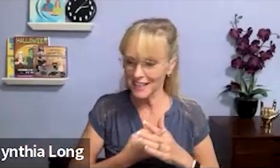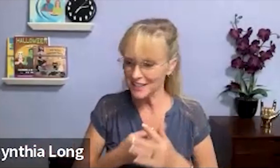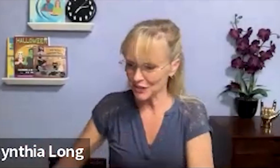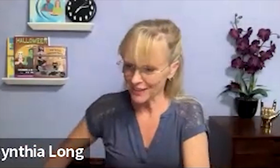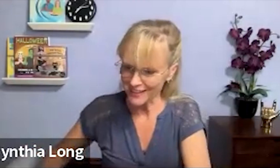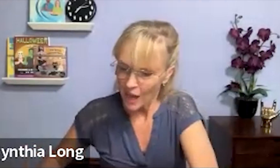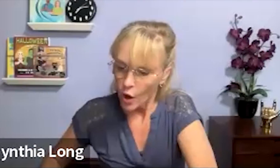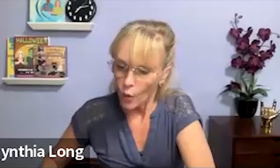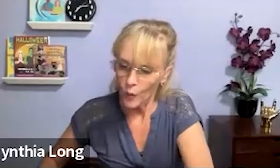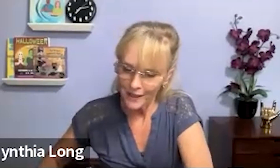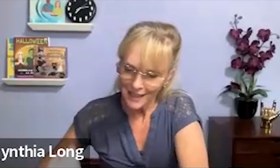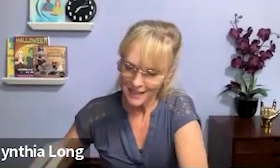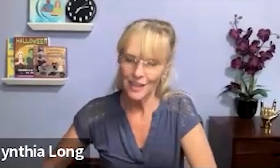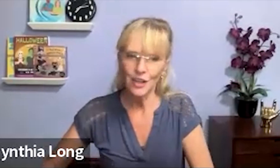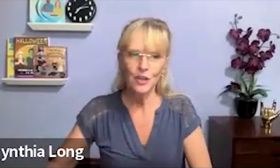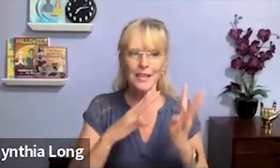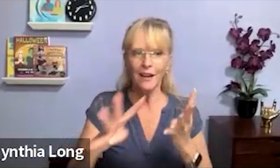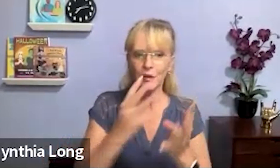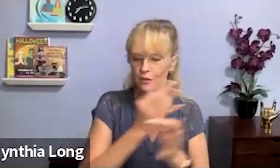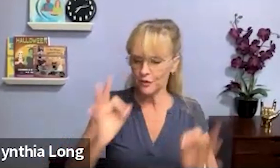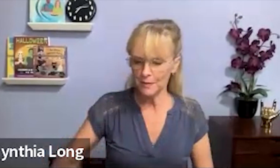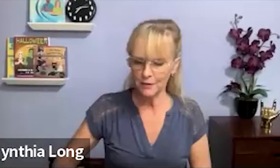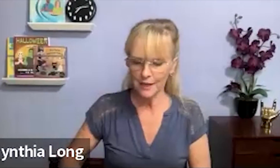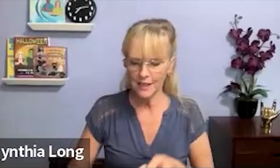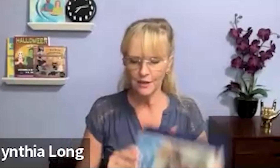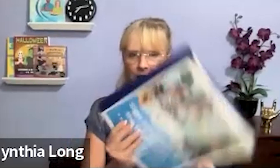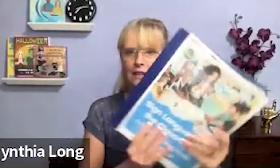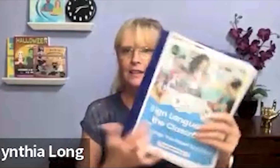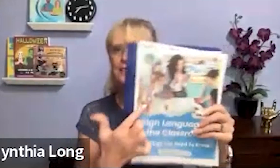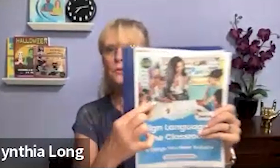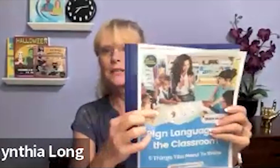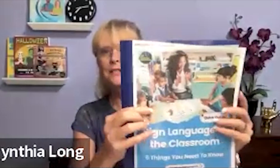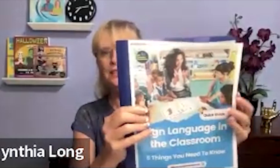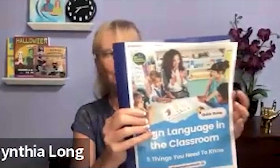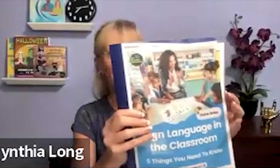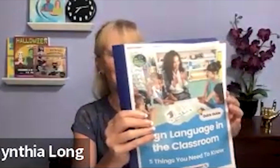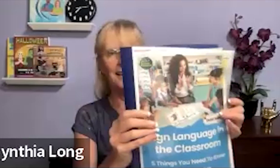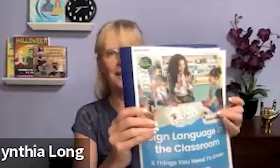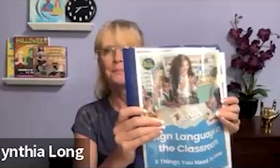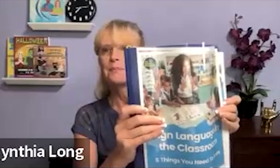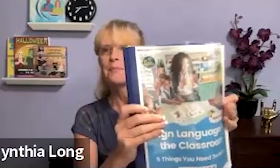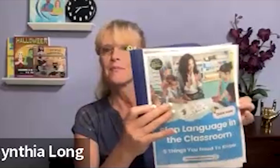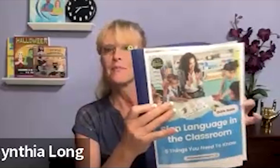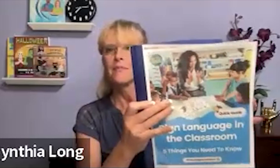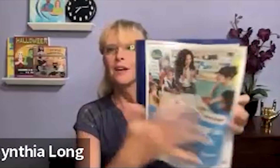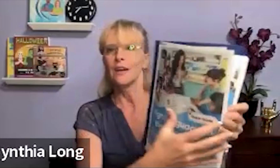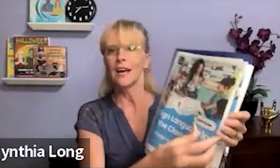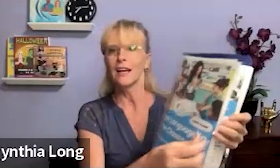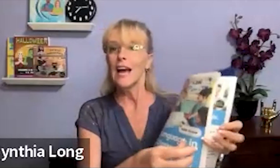and get started. When you download the freebie right here, this is what it's going to look like. Okay, have